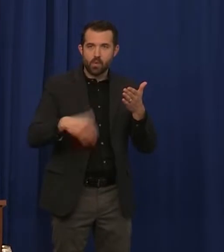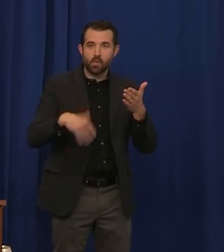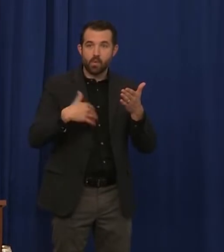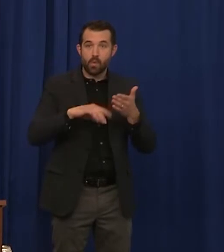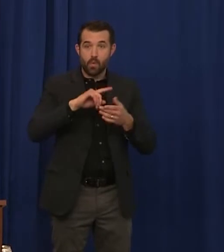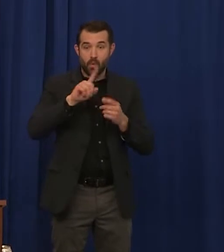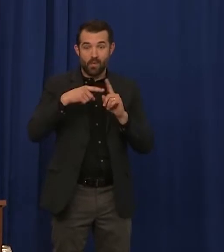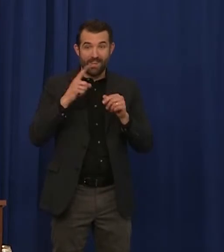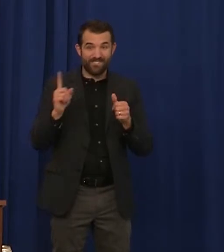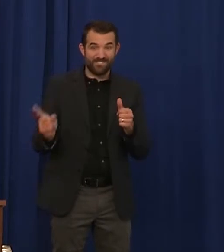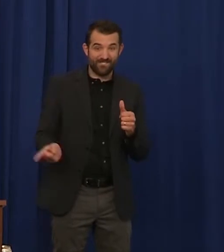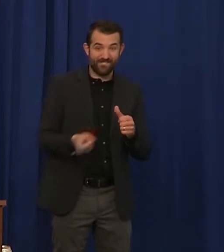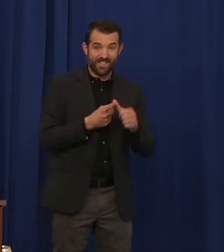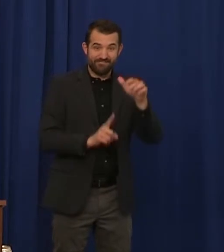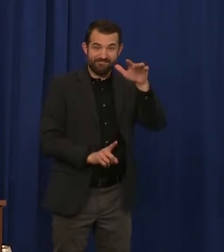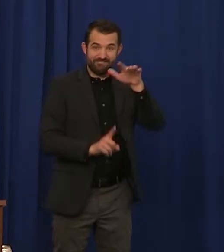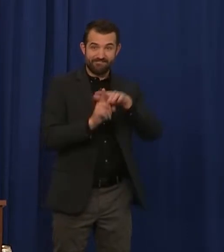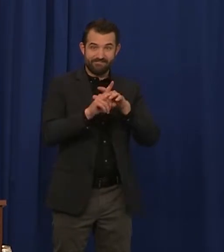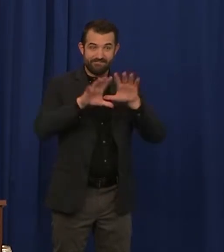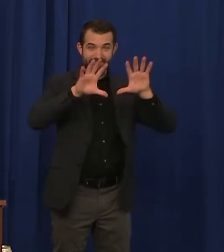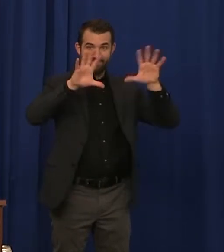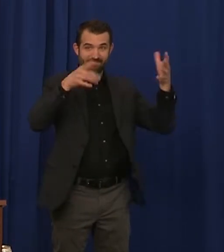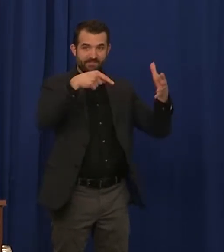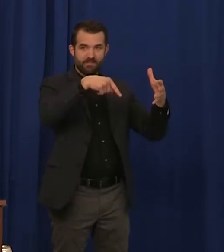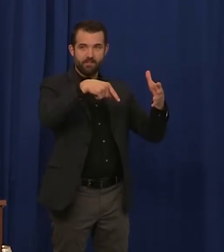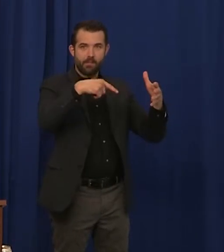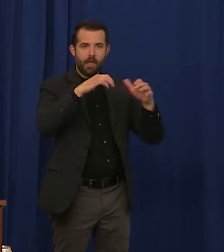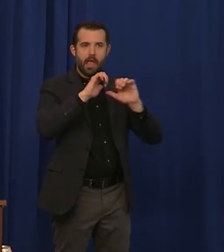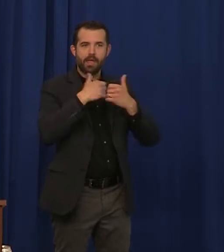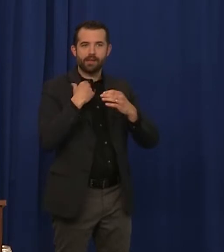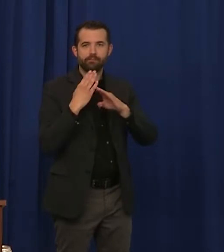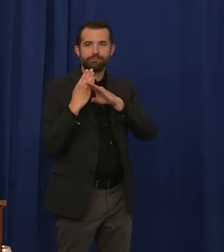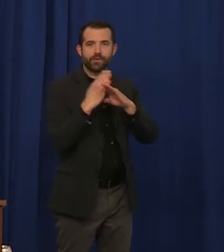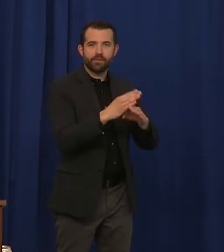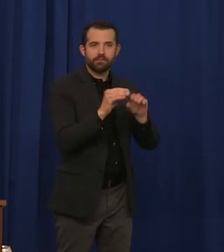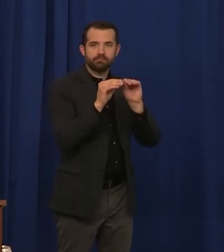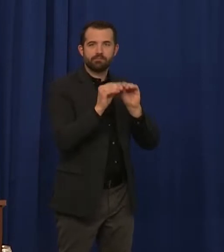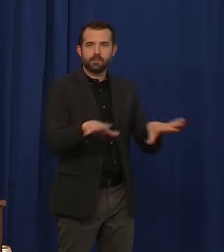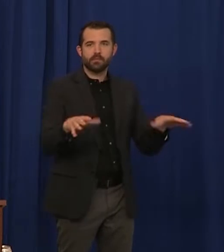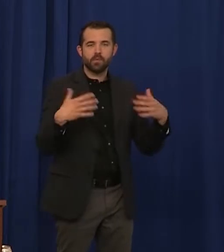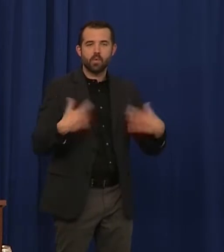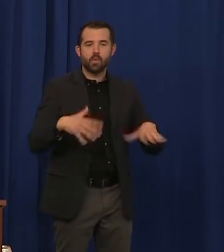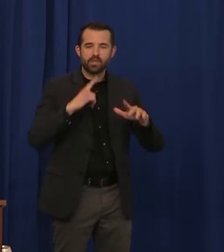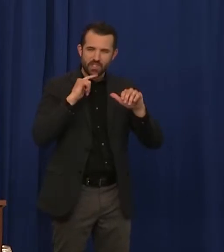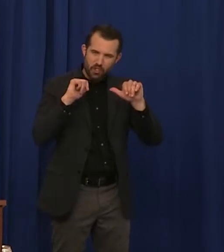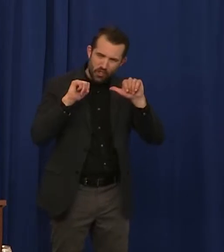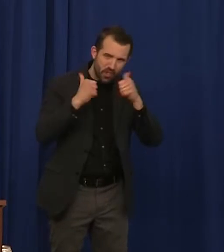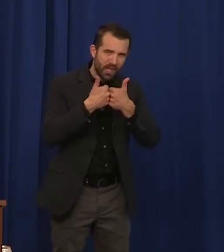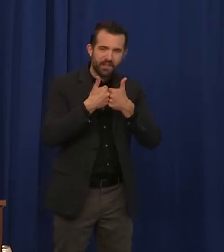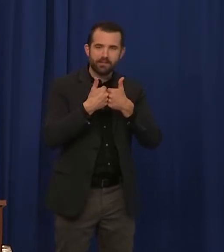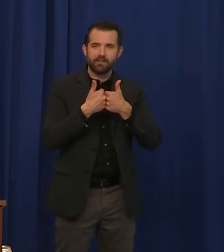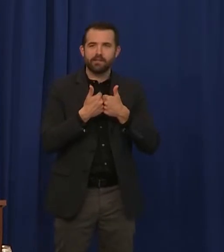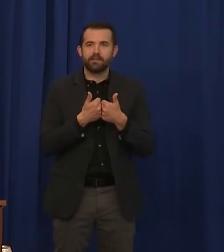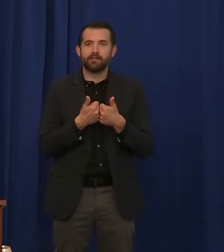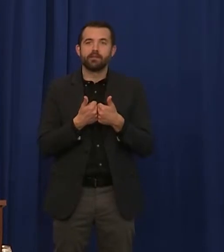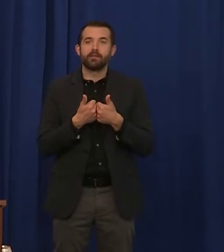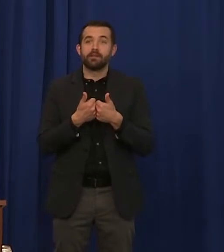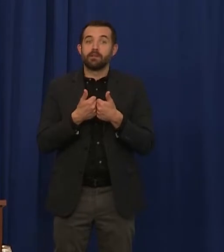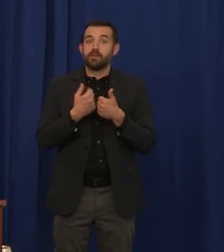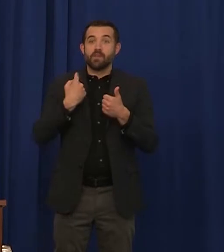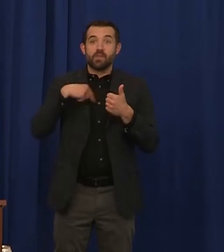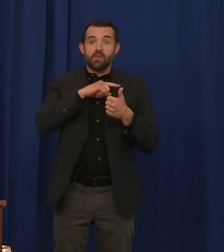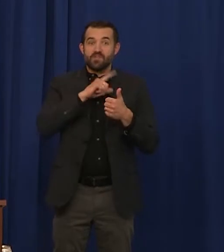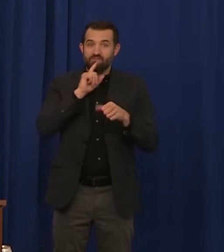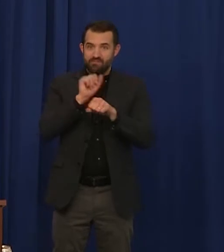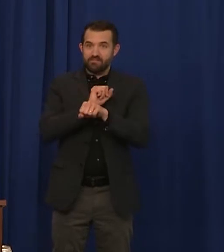into a facility. So tough question. I know where you're coming from, Steve. We are working on trying to put up